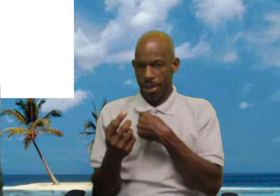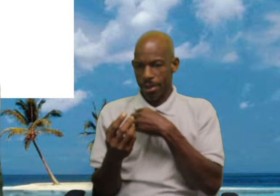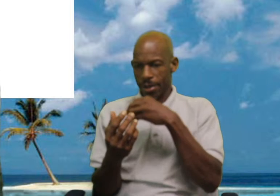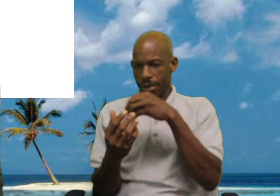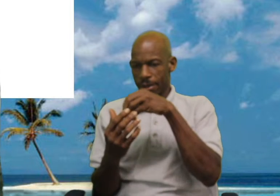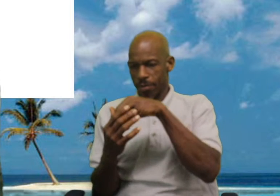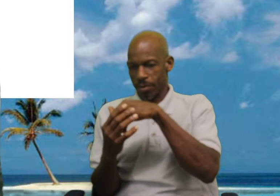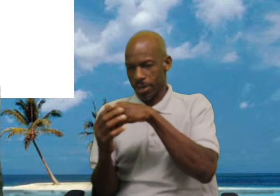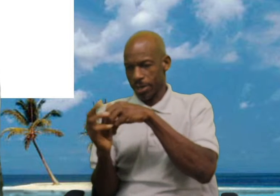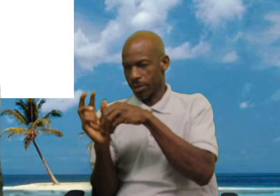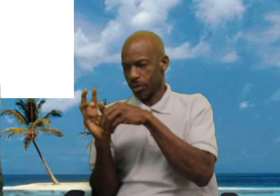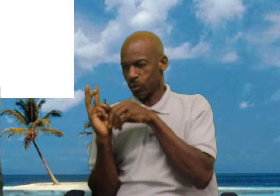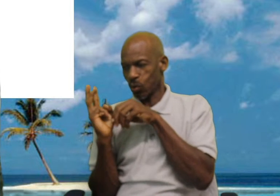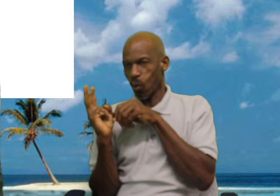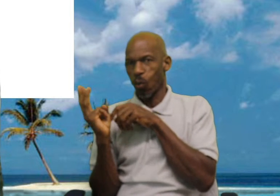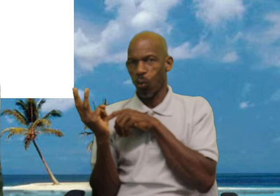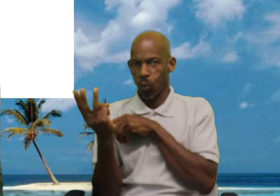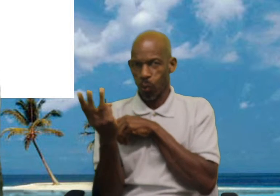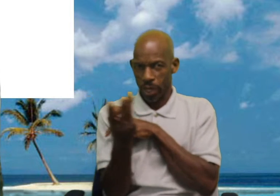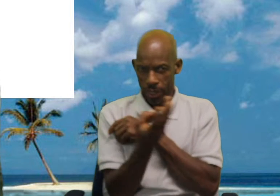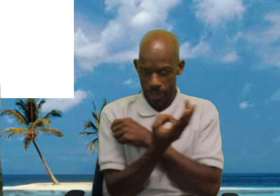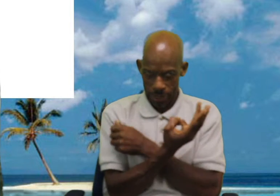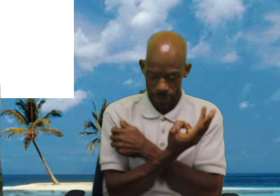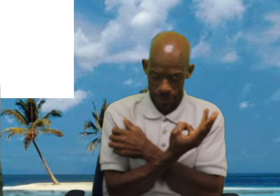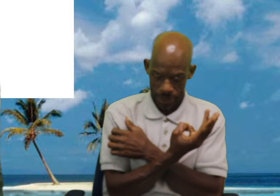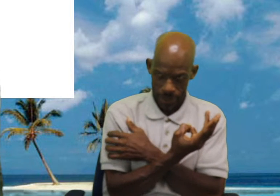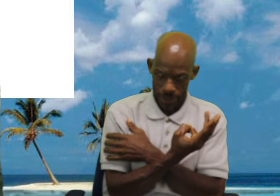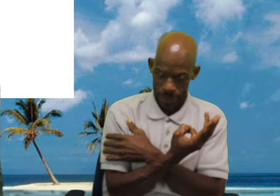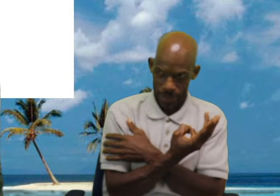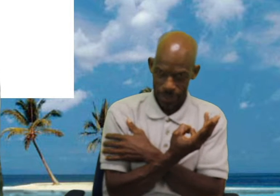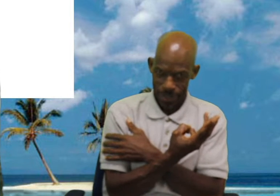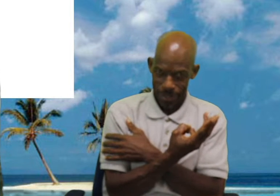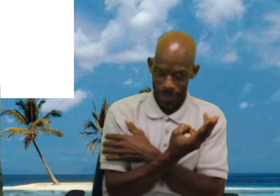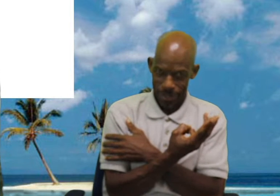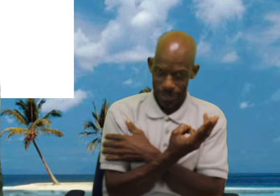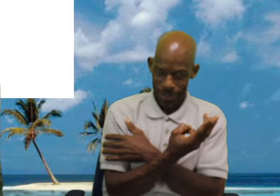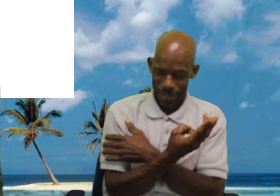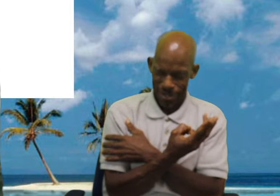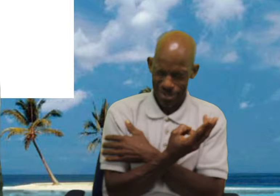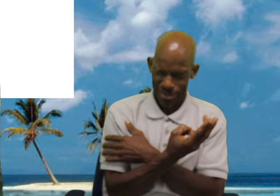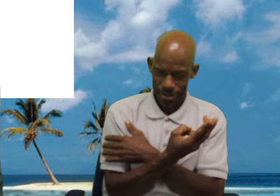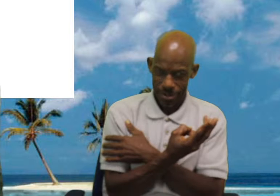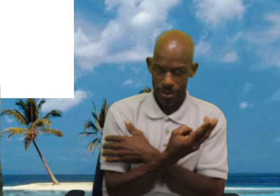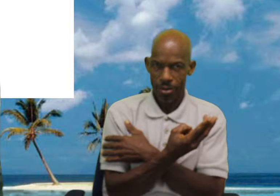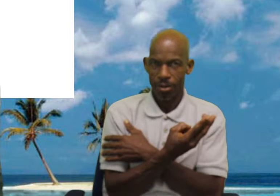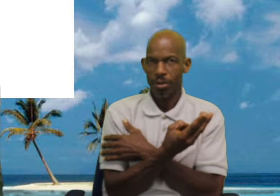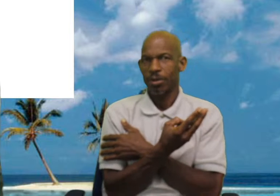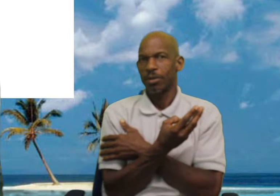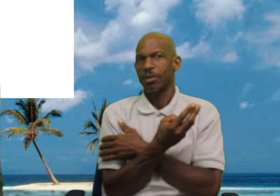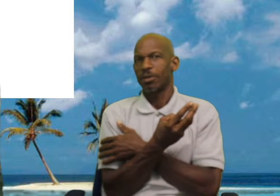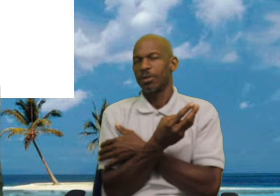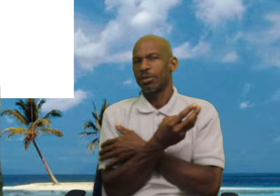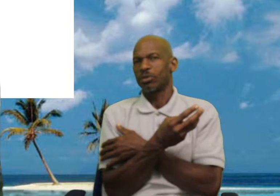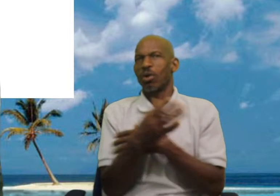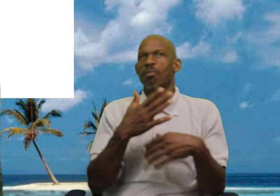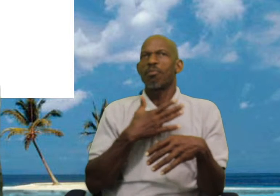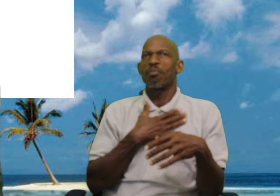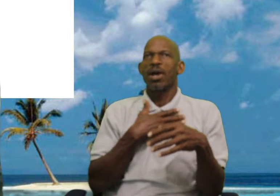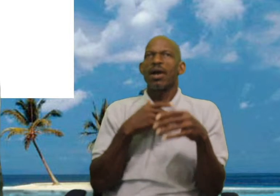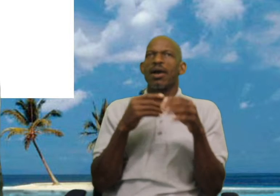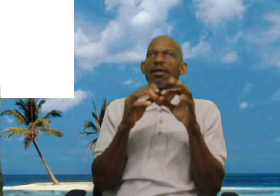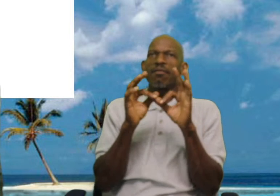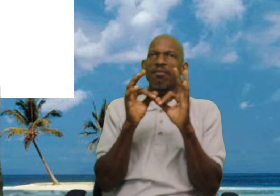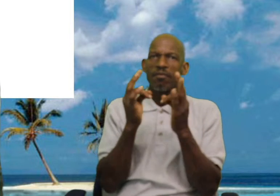We is yourself, and I'm putting me. We is yourself, and